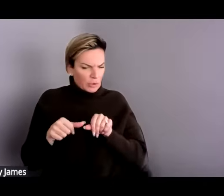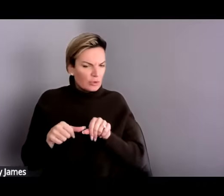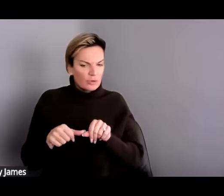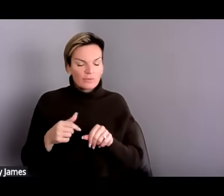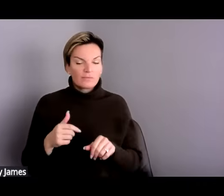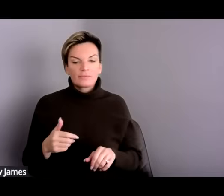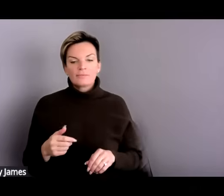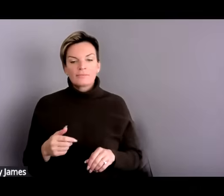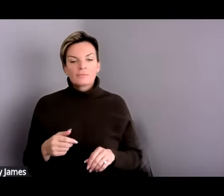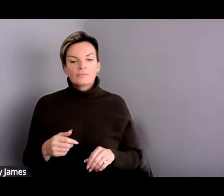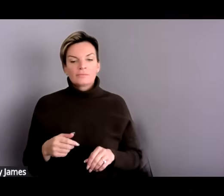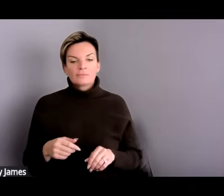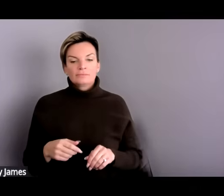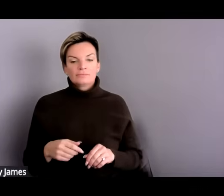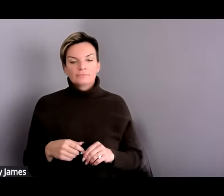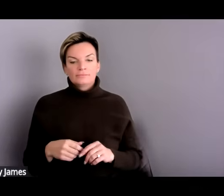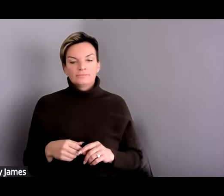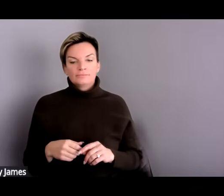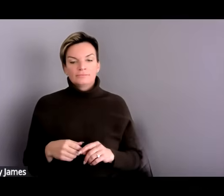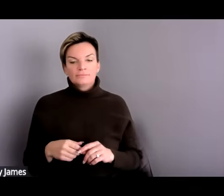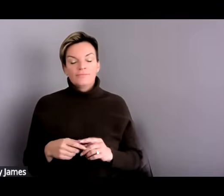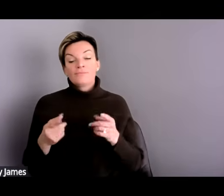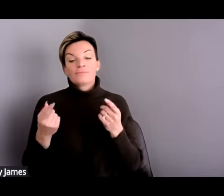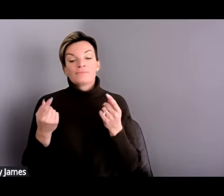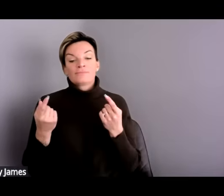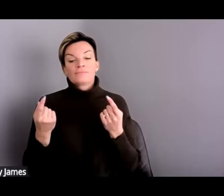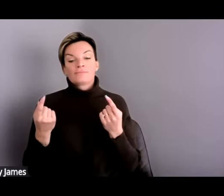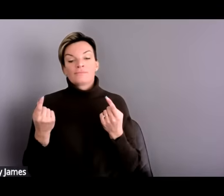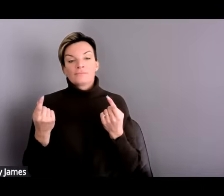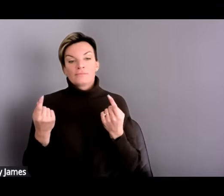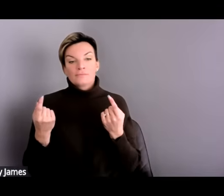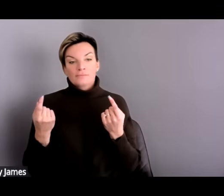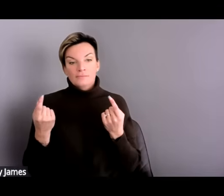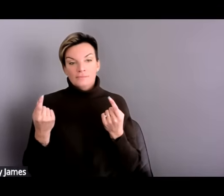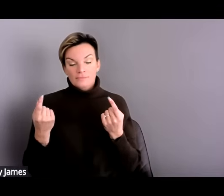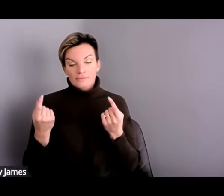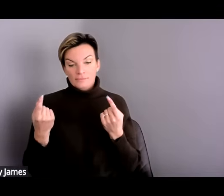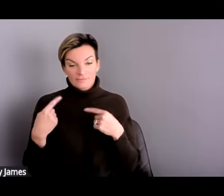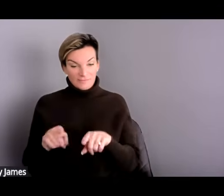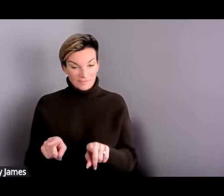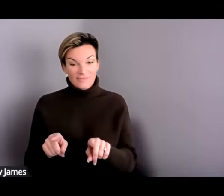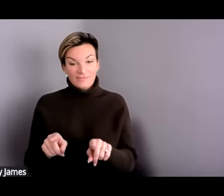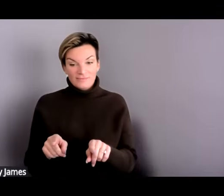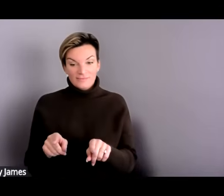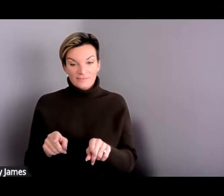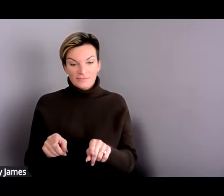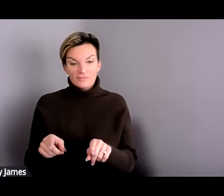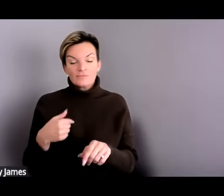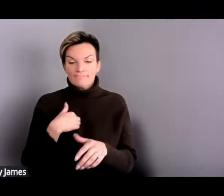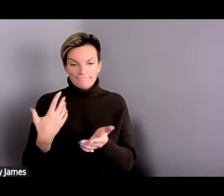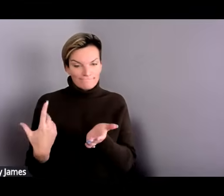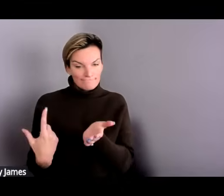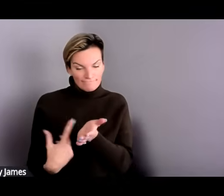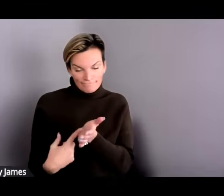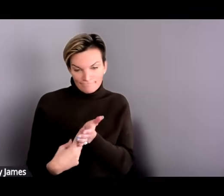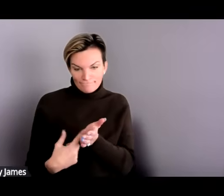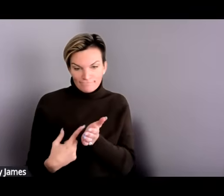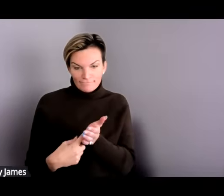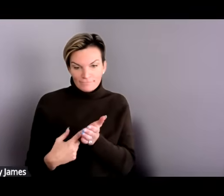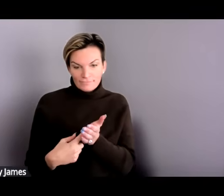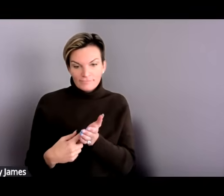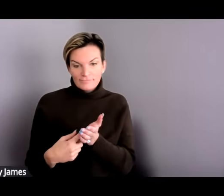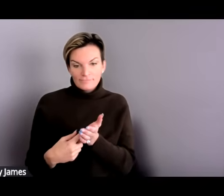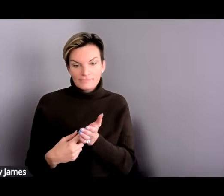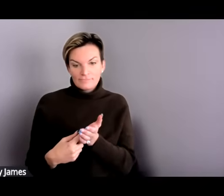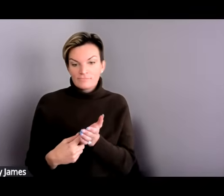And then during that, the board, we had conversations in the public of,